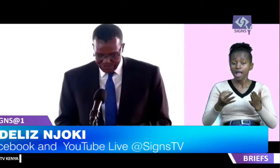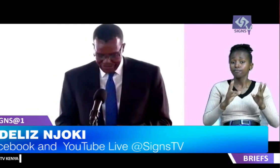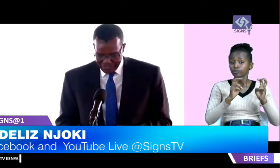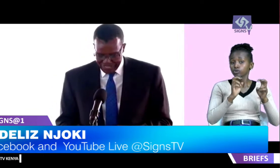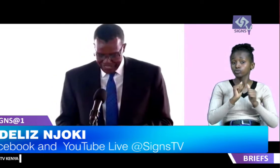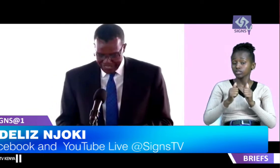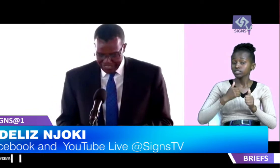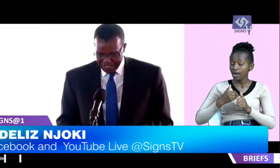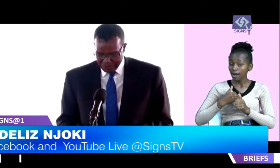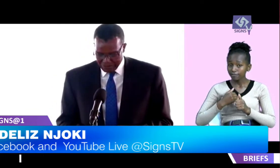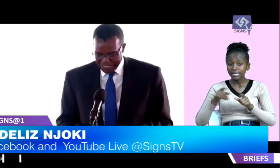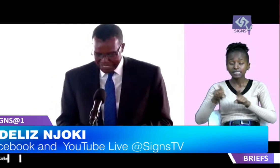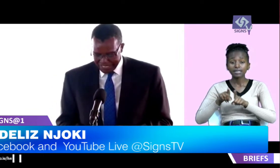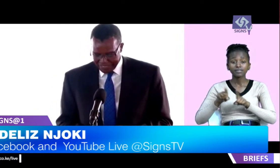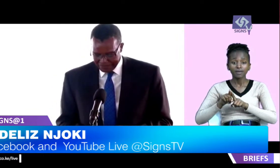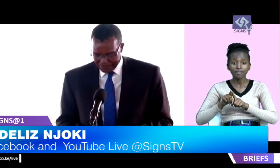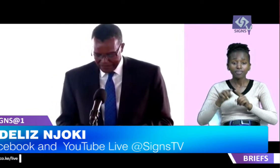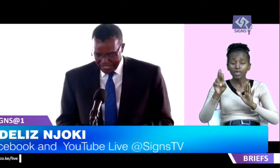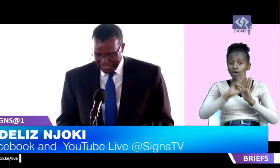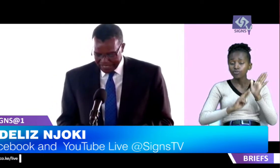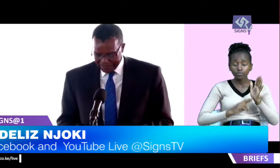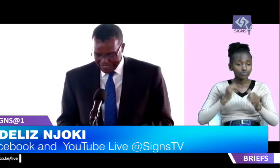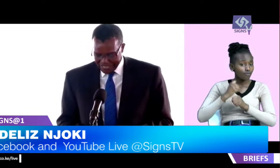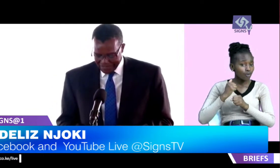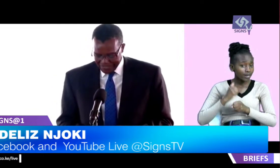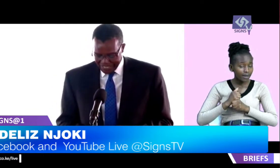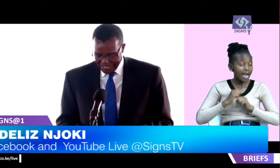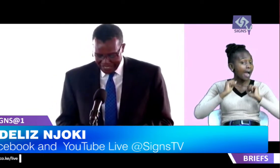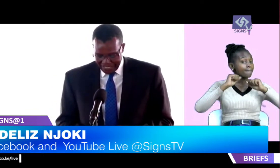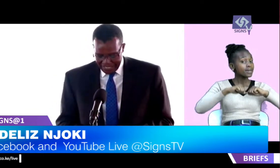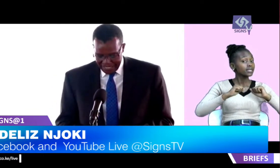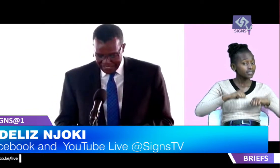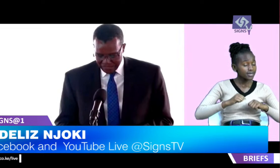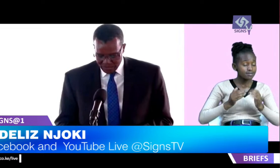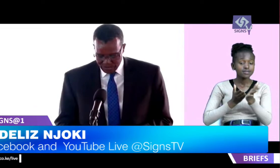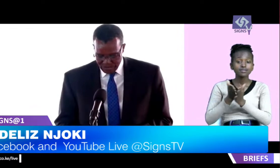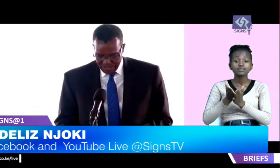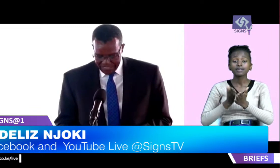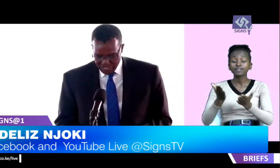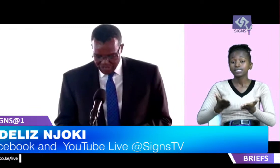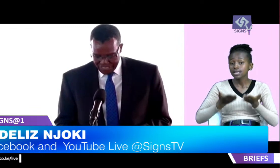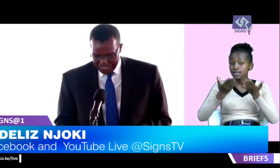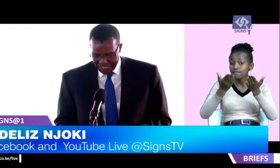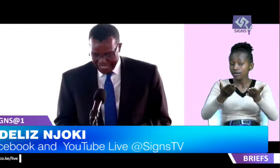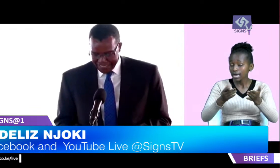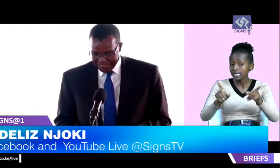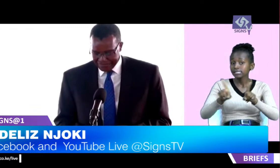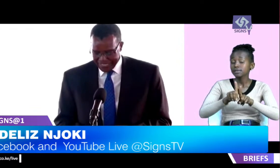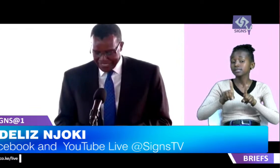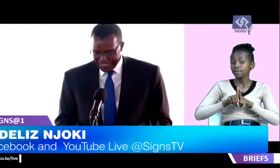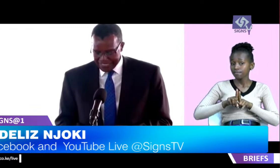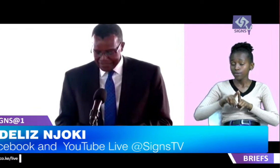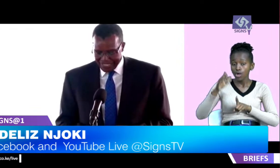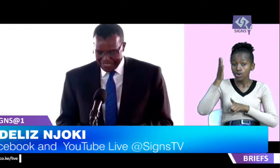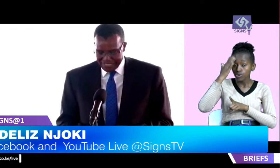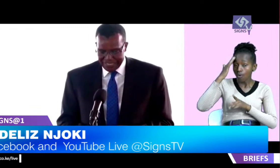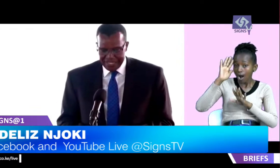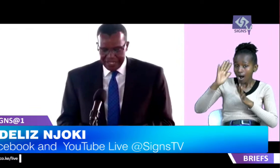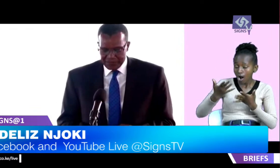of service, capabilities, and service delivery, and to additionally identify the key levers